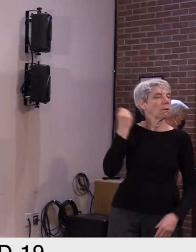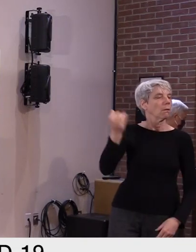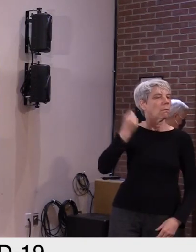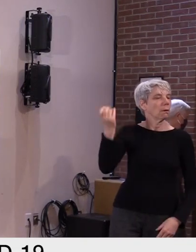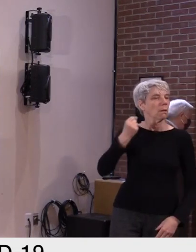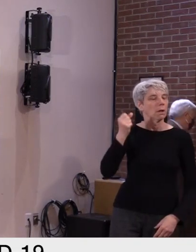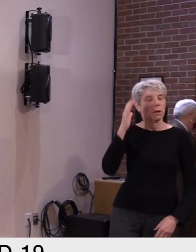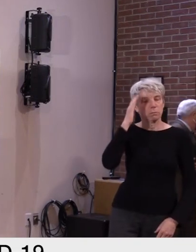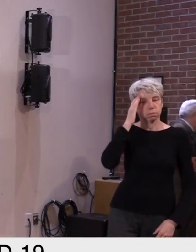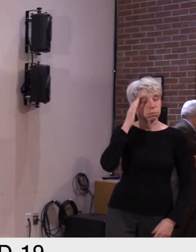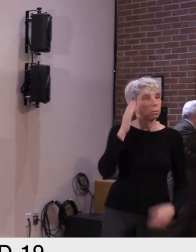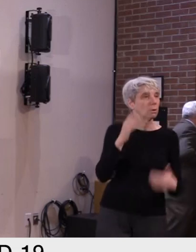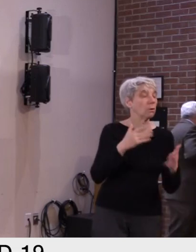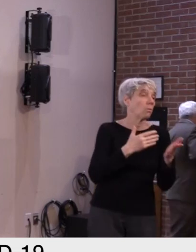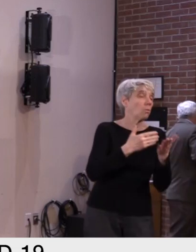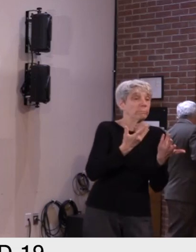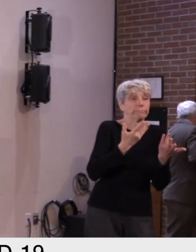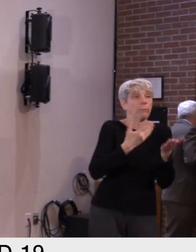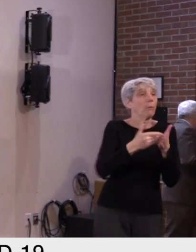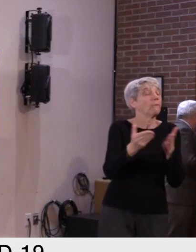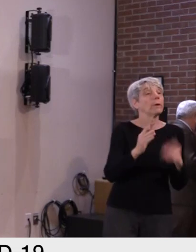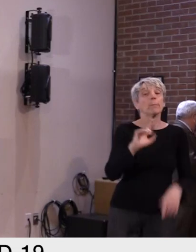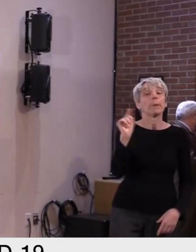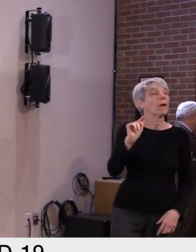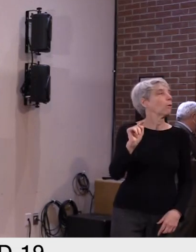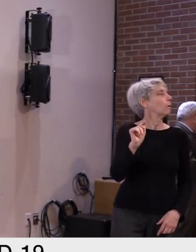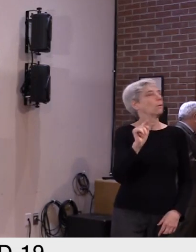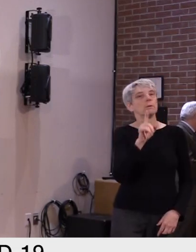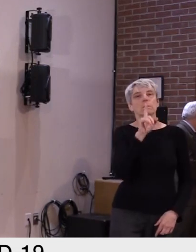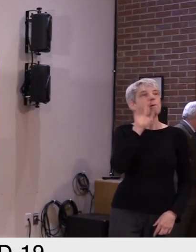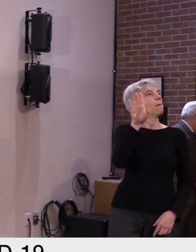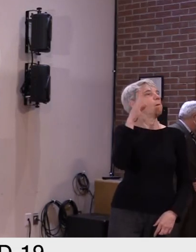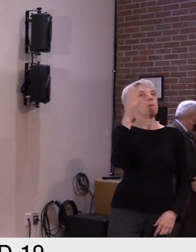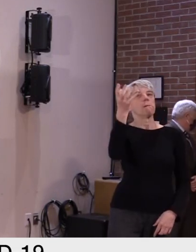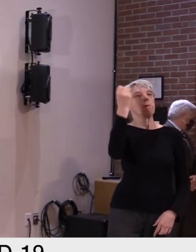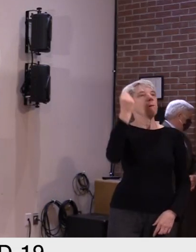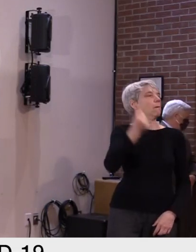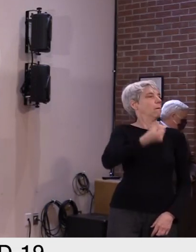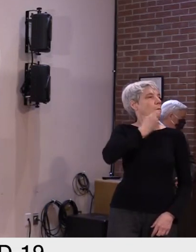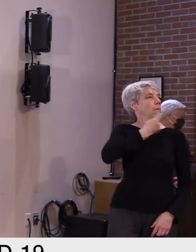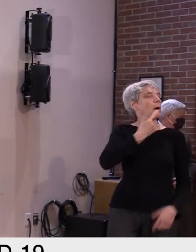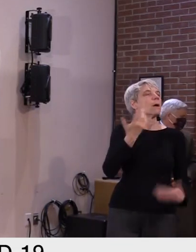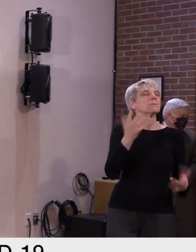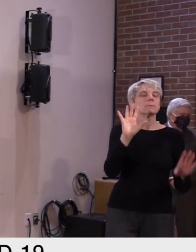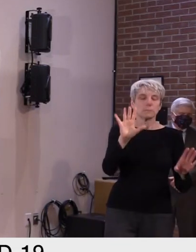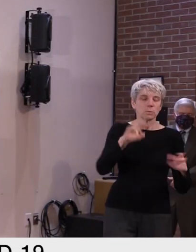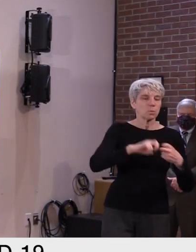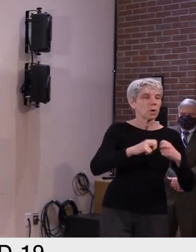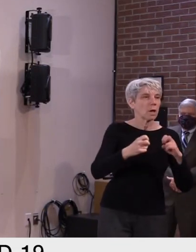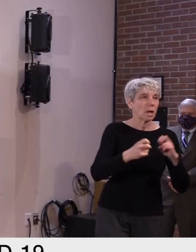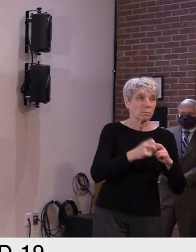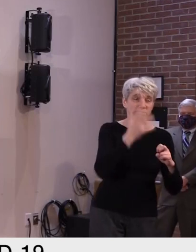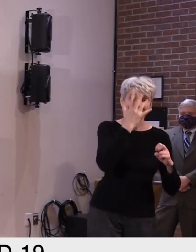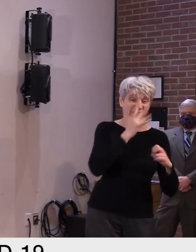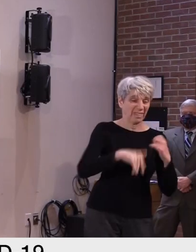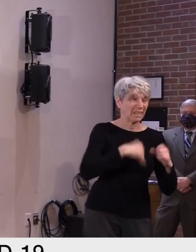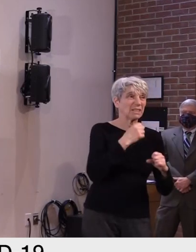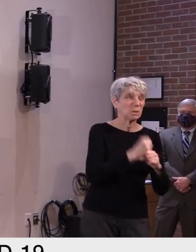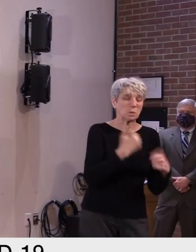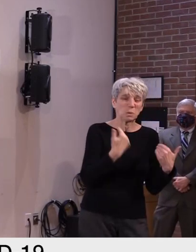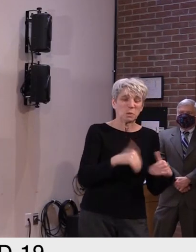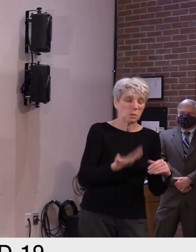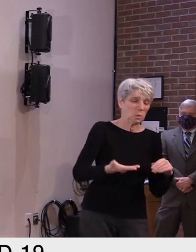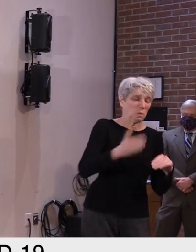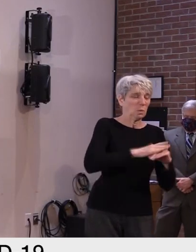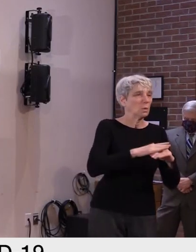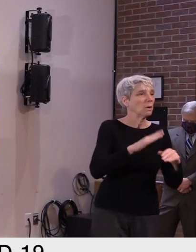on Vermonters with substance use disorder, and unfortunately, we've seen an increase in opioid fatalities this year compared